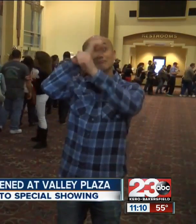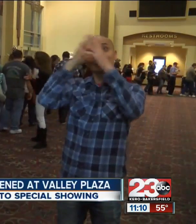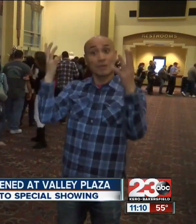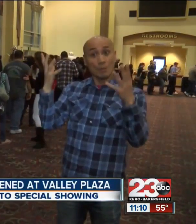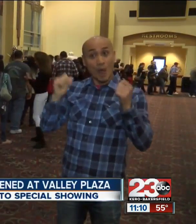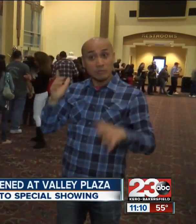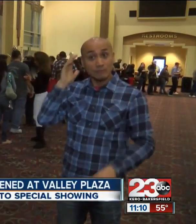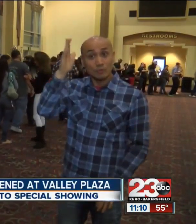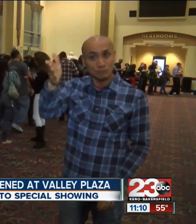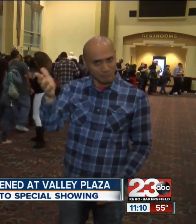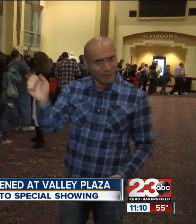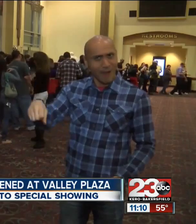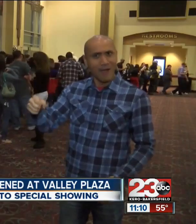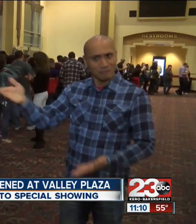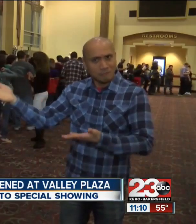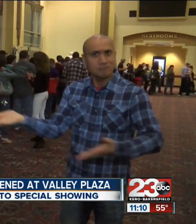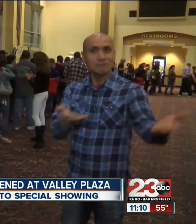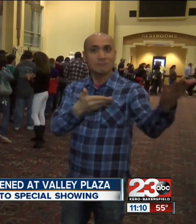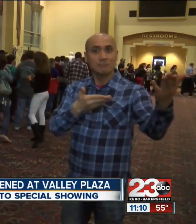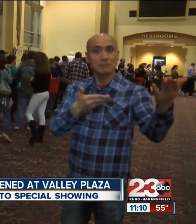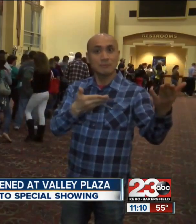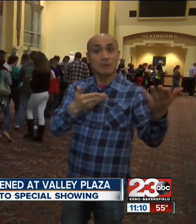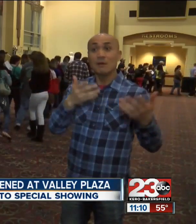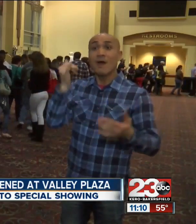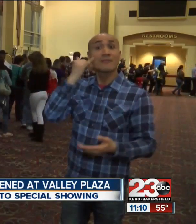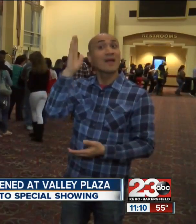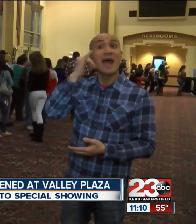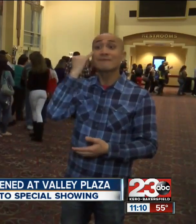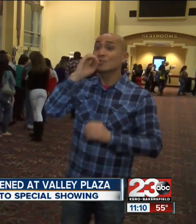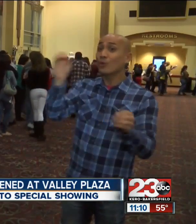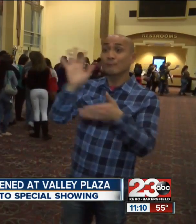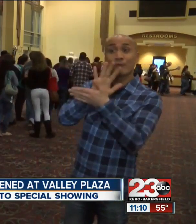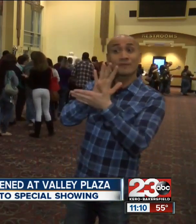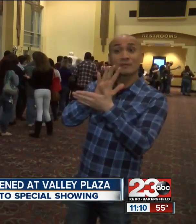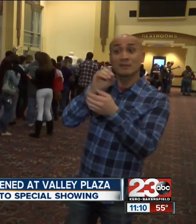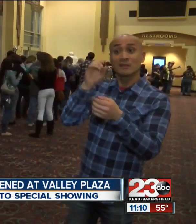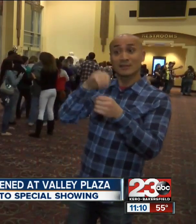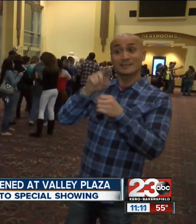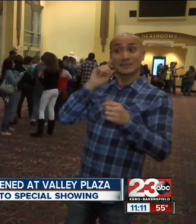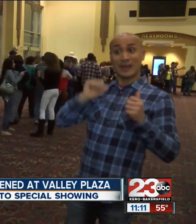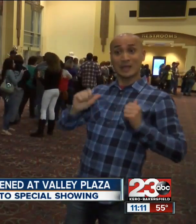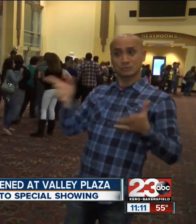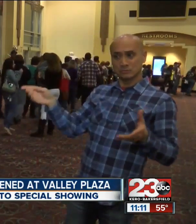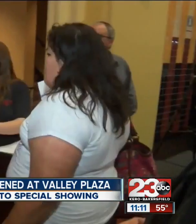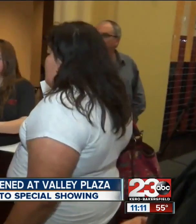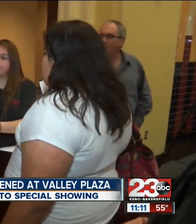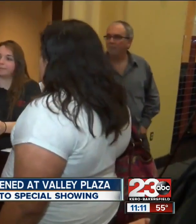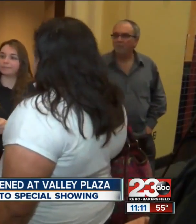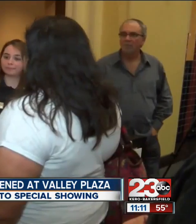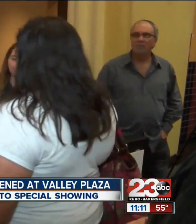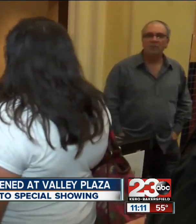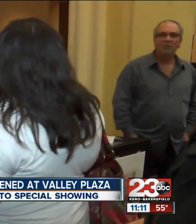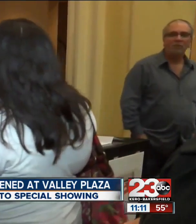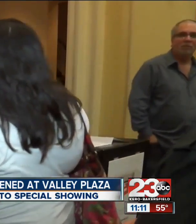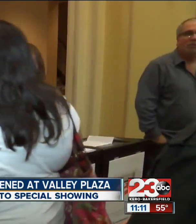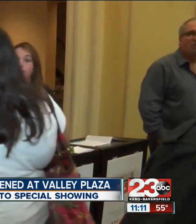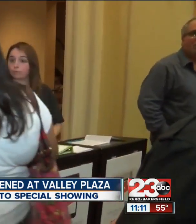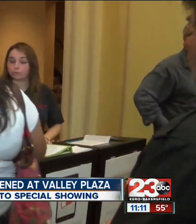it really is a great opportunity and gives us reason to believe that we might see more films like this. Be Glad helps bring the deaf